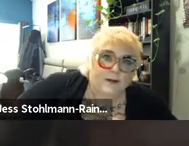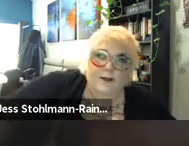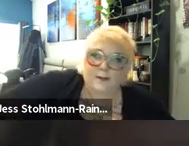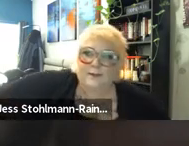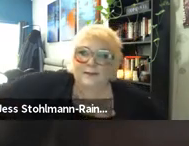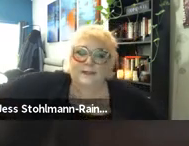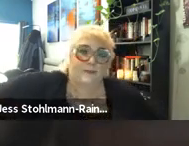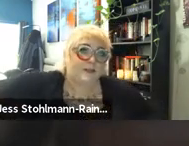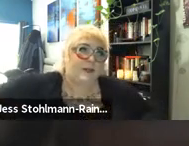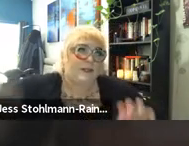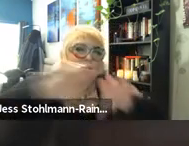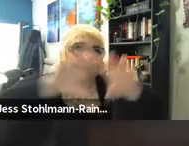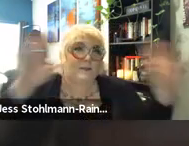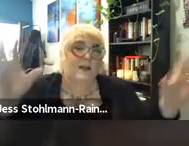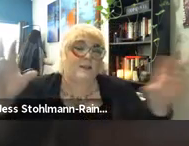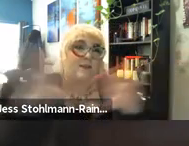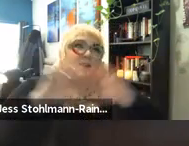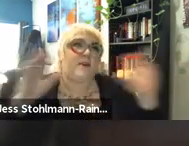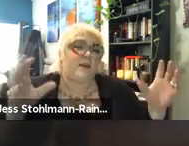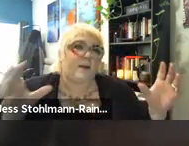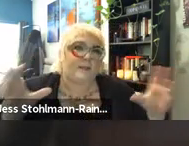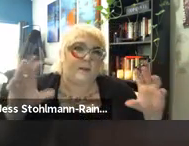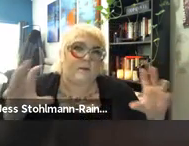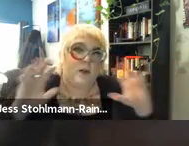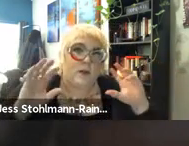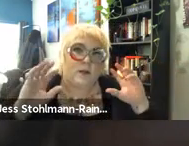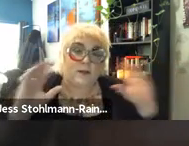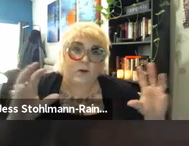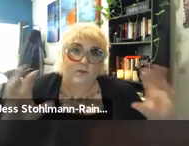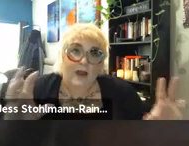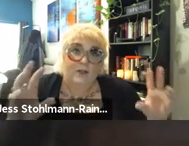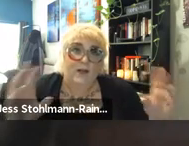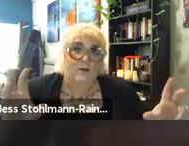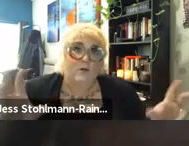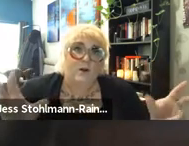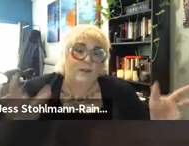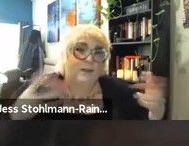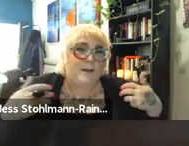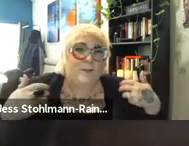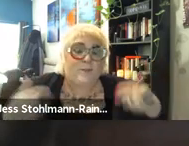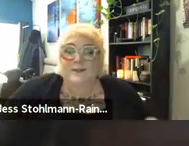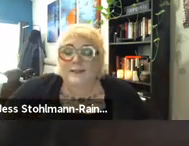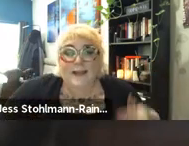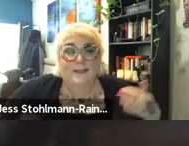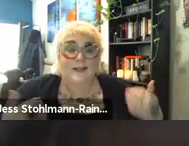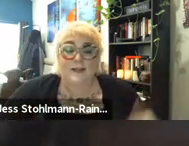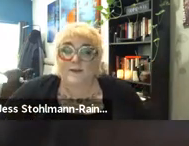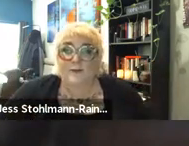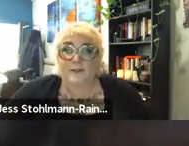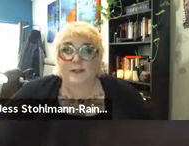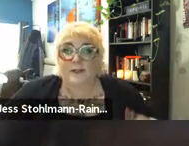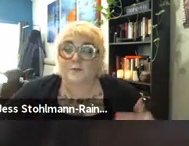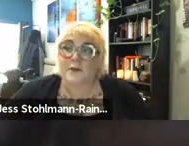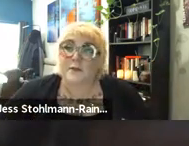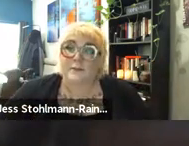abuse and mental health services administration that comes that's the funding that comes to that sort of national headquarters and states and